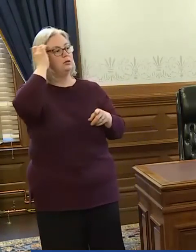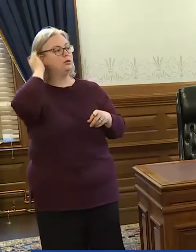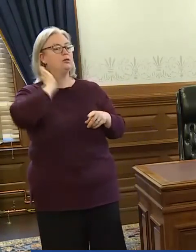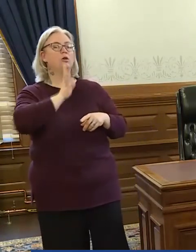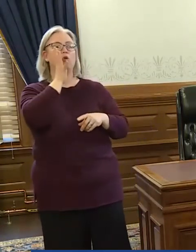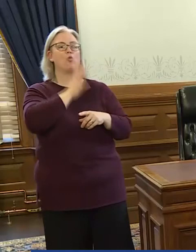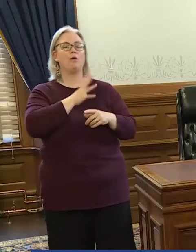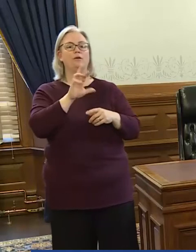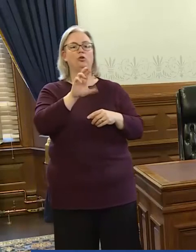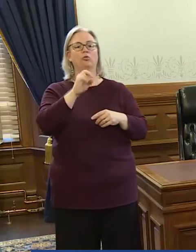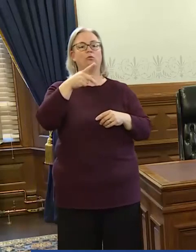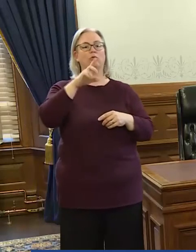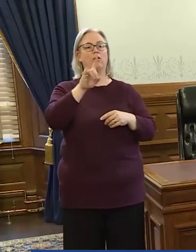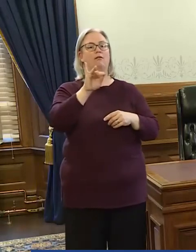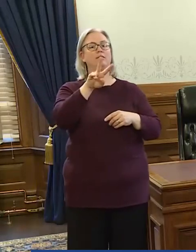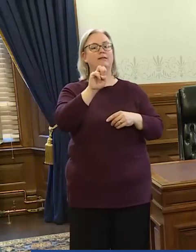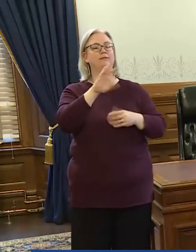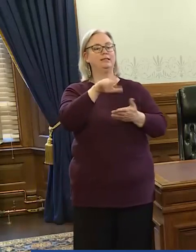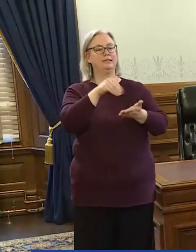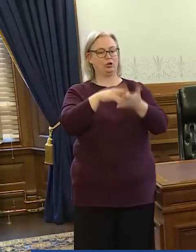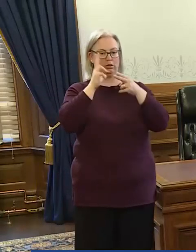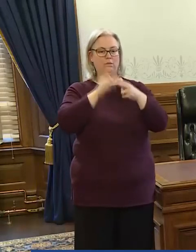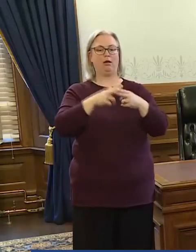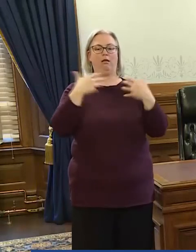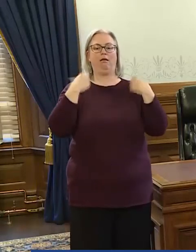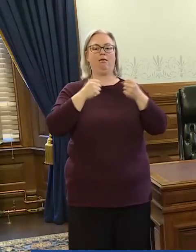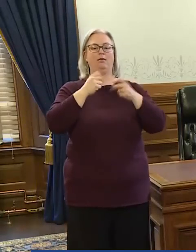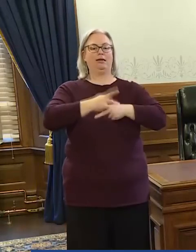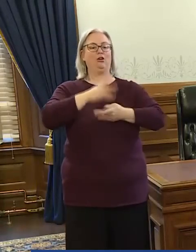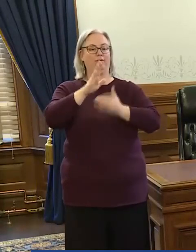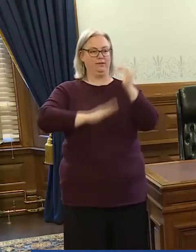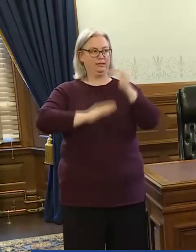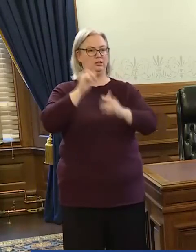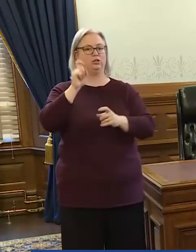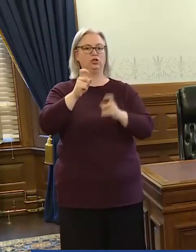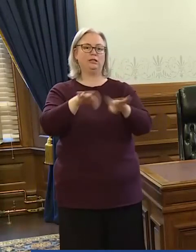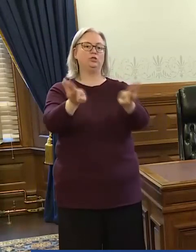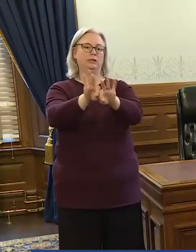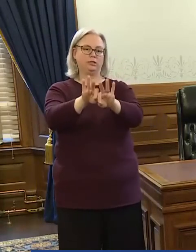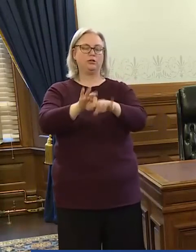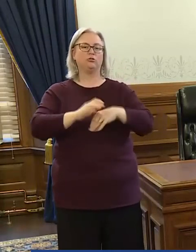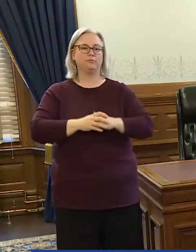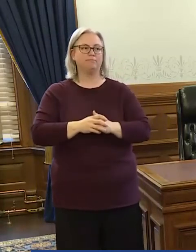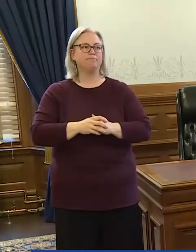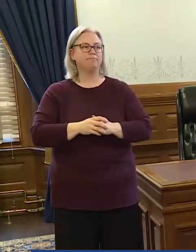women's reproductive centers are considered a healthcare facility and therefore essential.